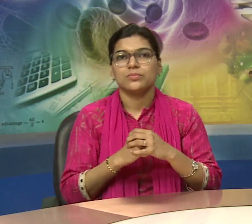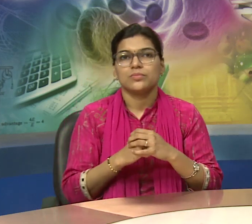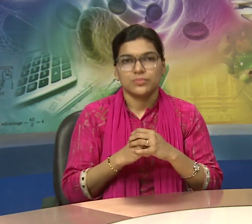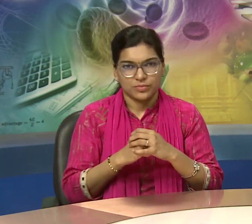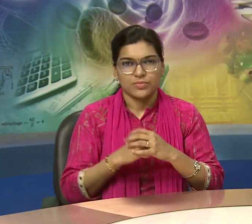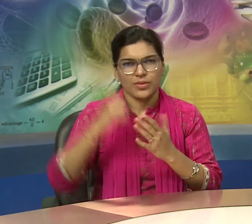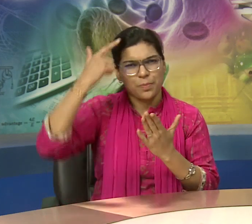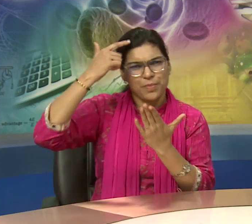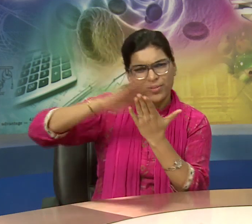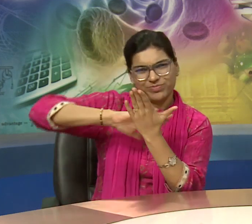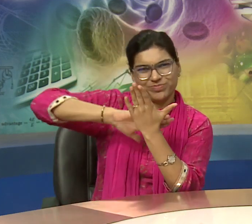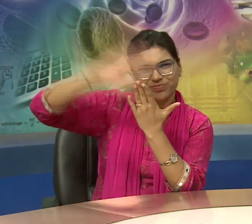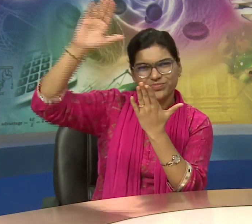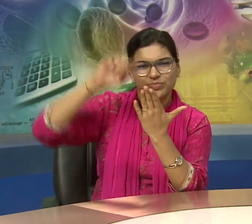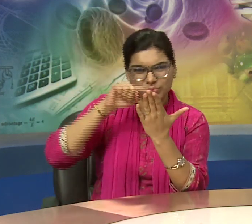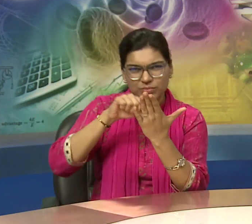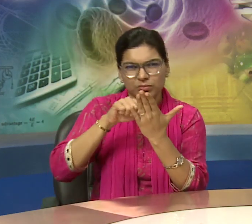Now, you can see the black screen.